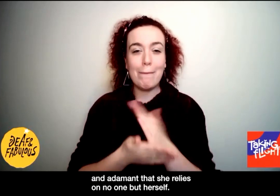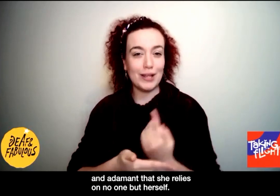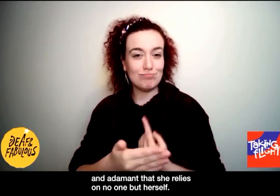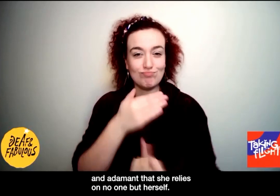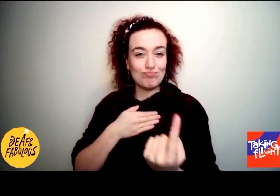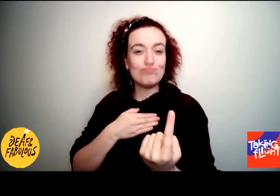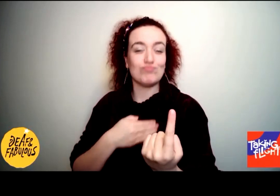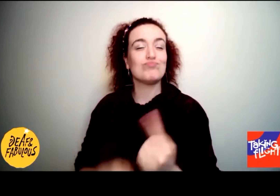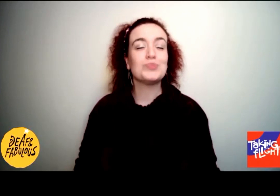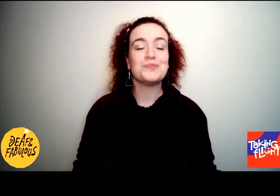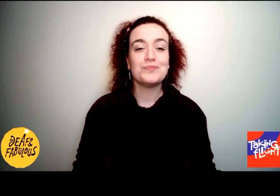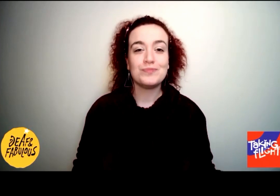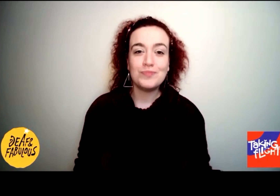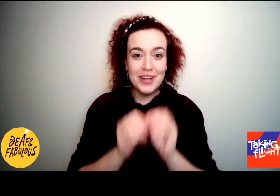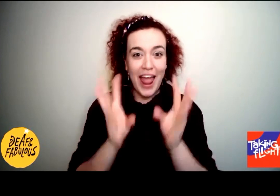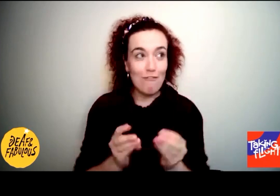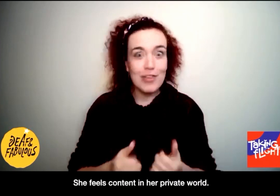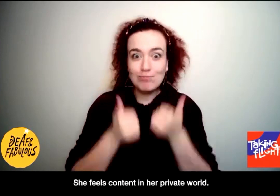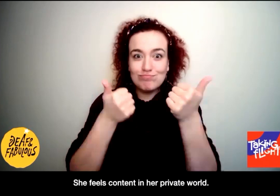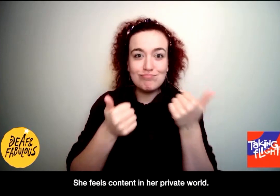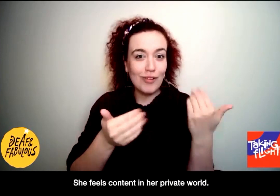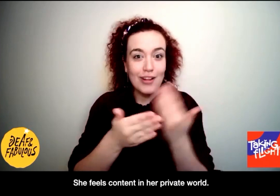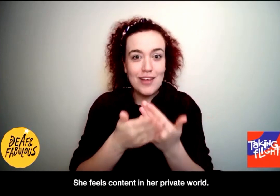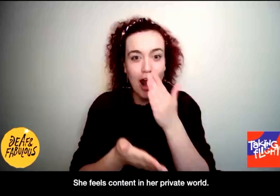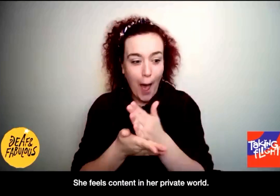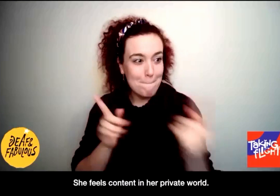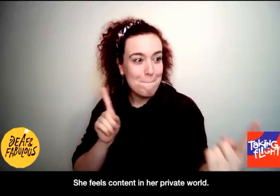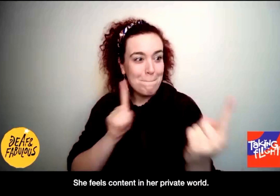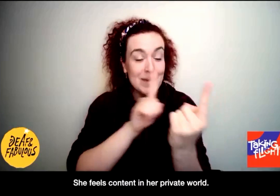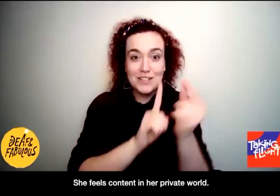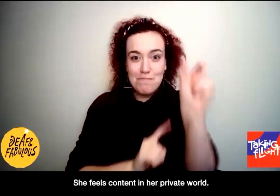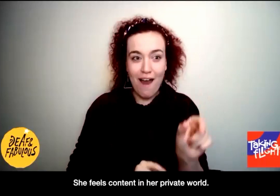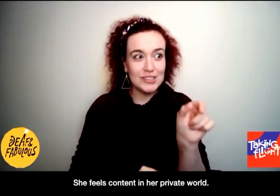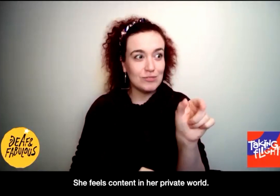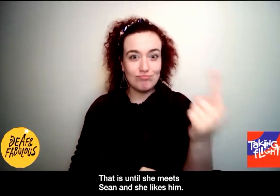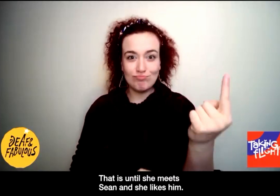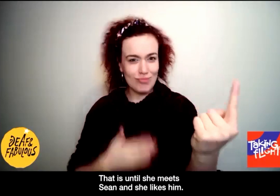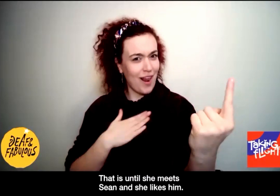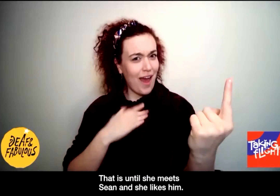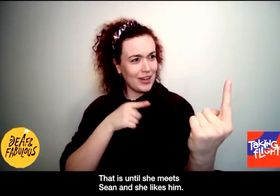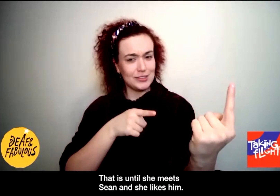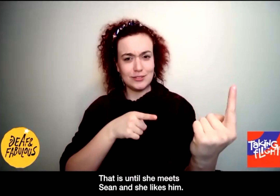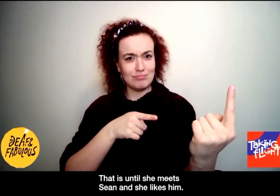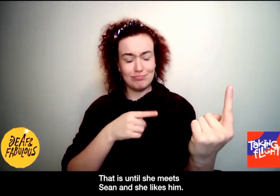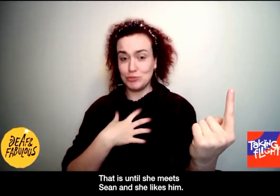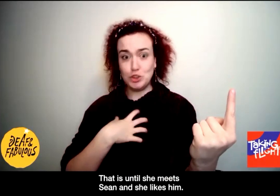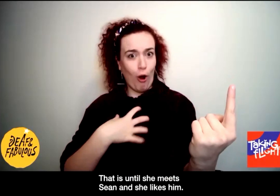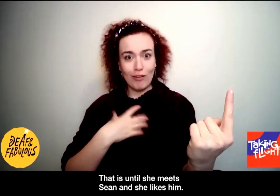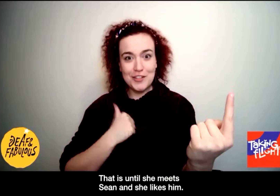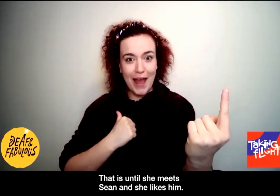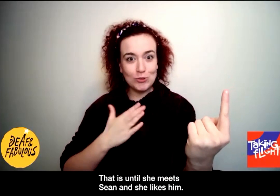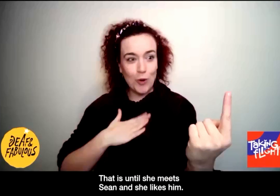no one but herself. She feels content in her private world, That is until she